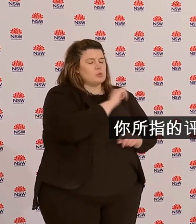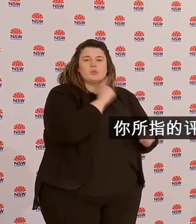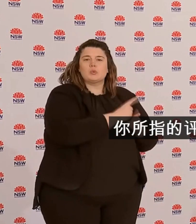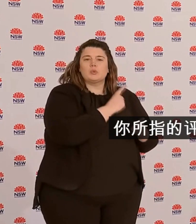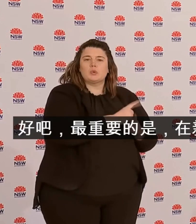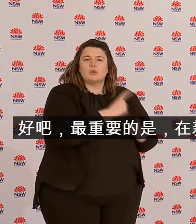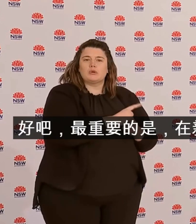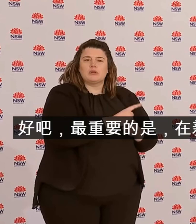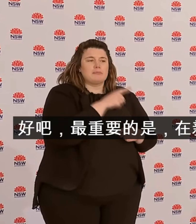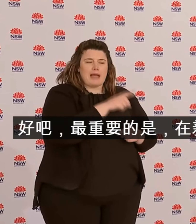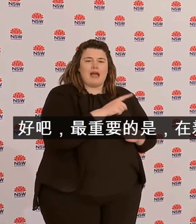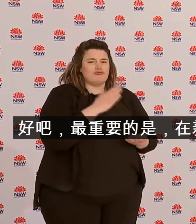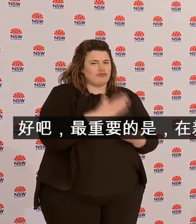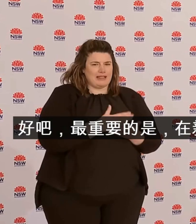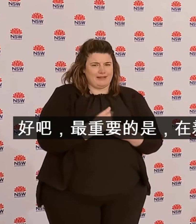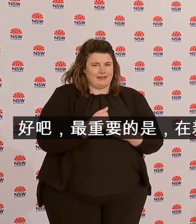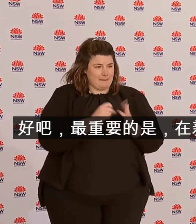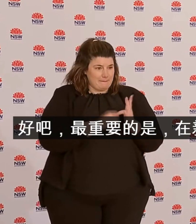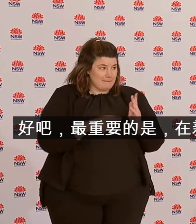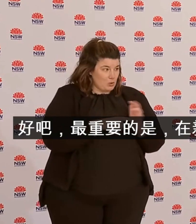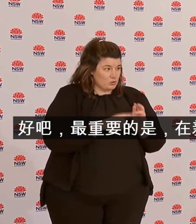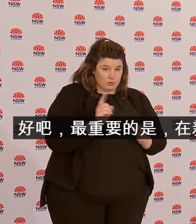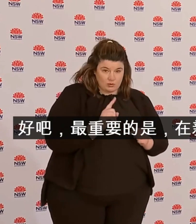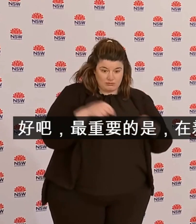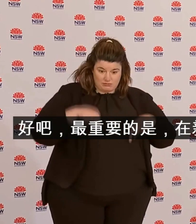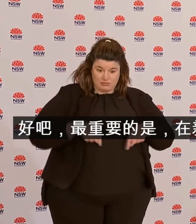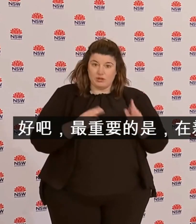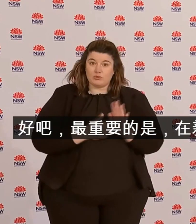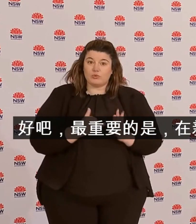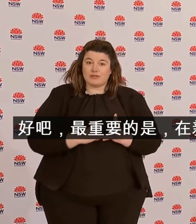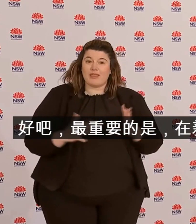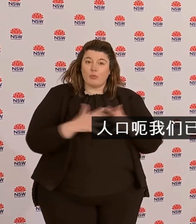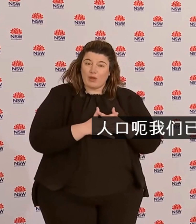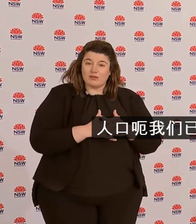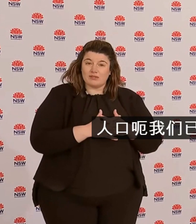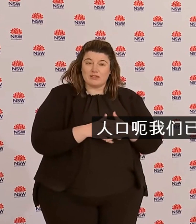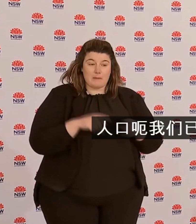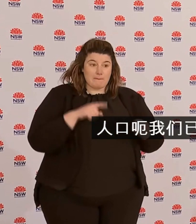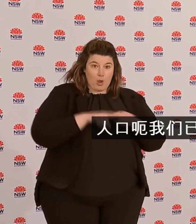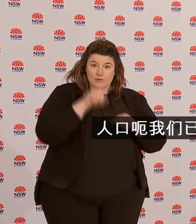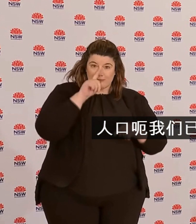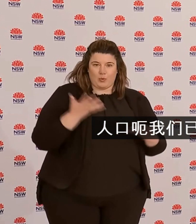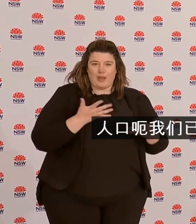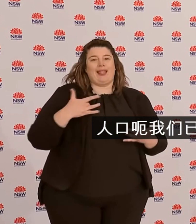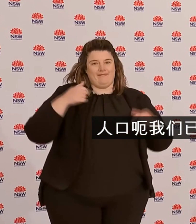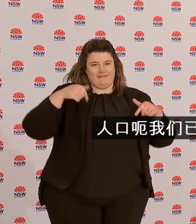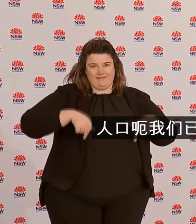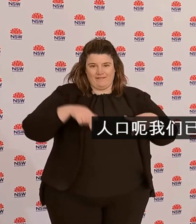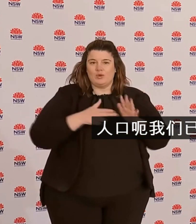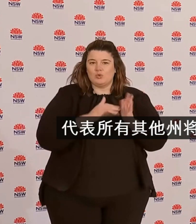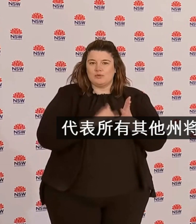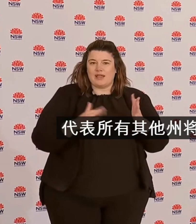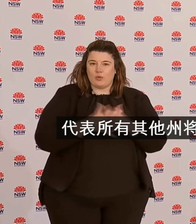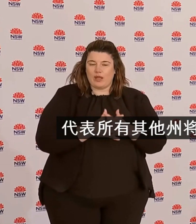the bottom line... Well, the bottom line is that here in New South Wales, we have the highest population. We've done the